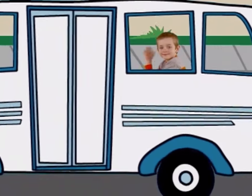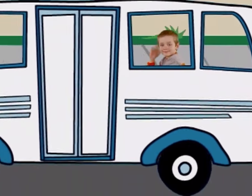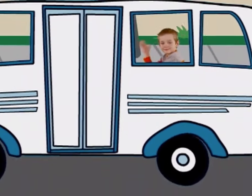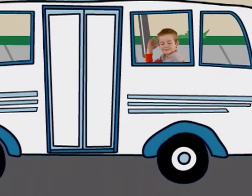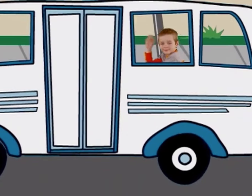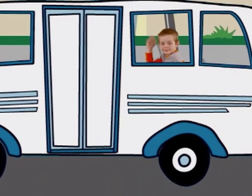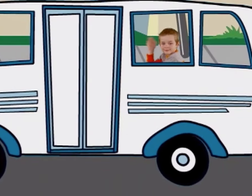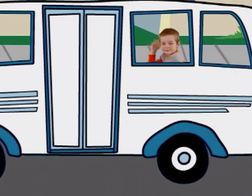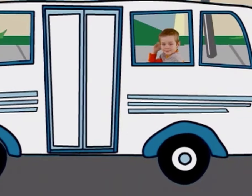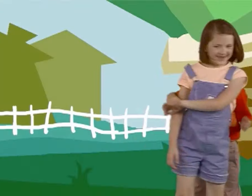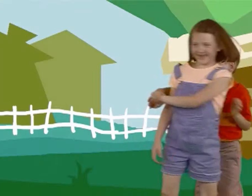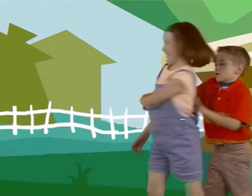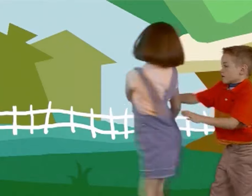Come and play.